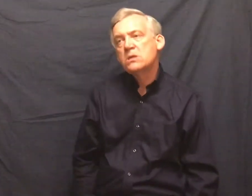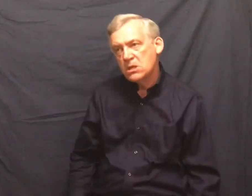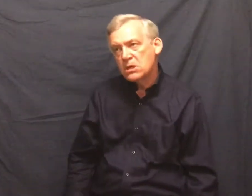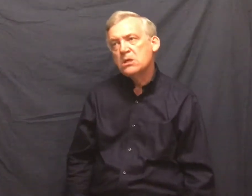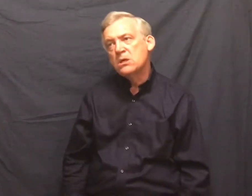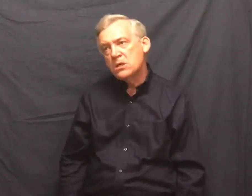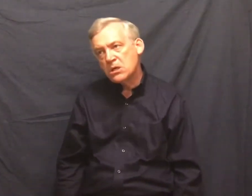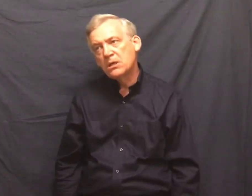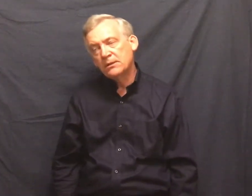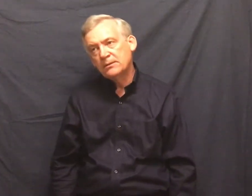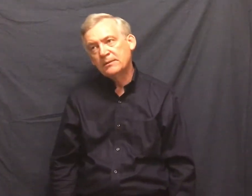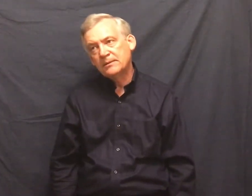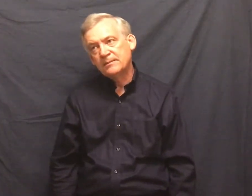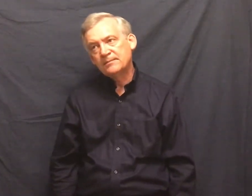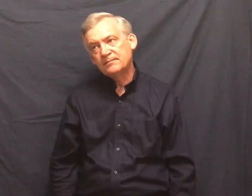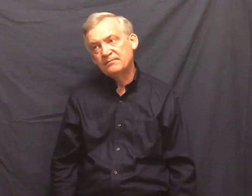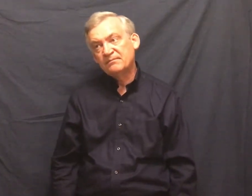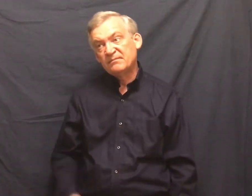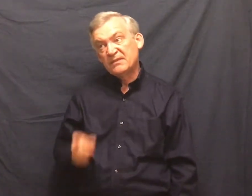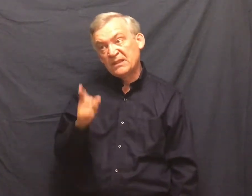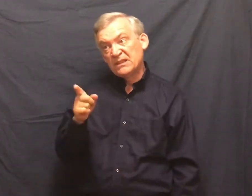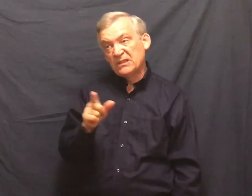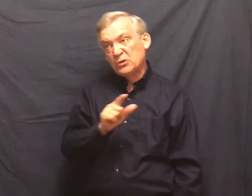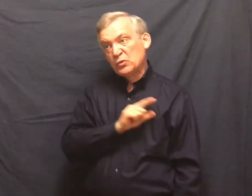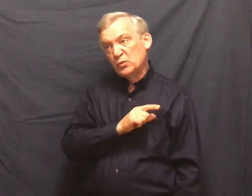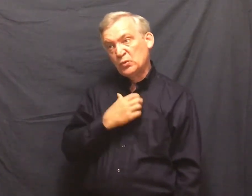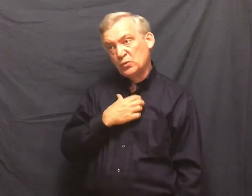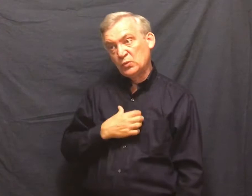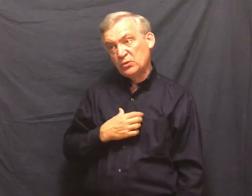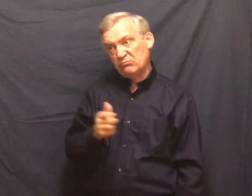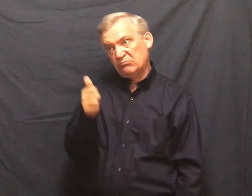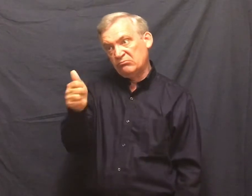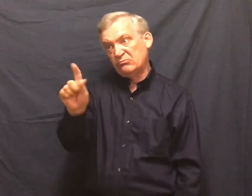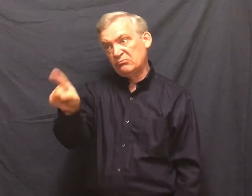"George gonna wish he was alone and not have me bothering him."